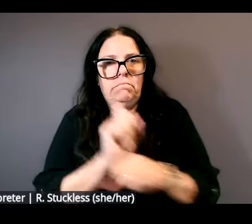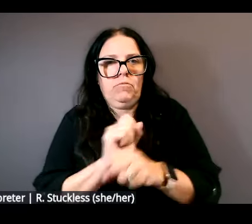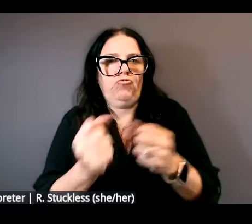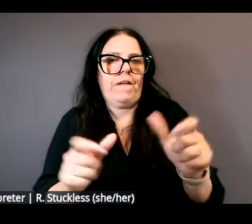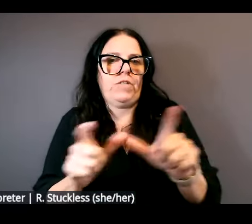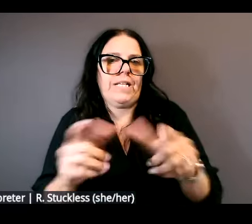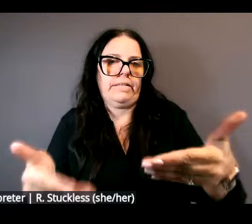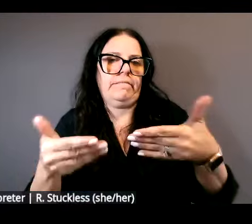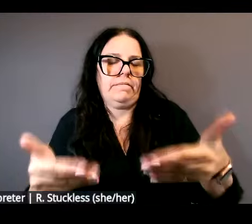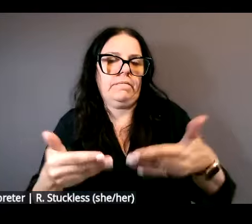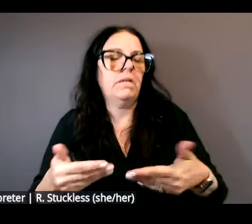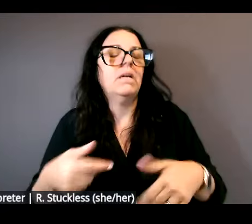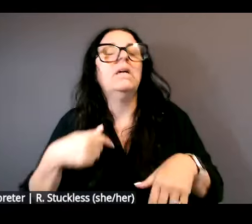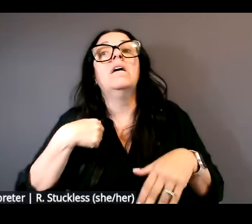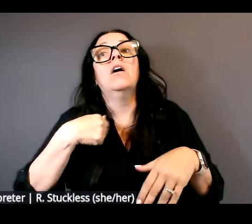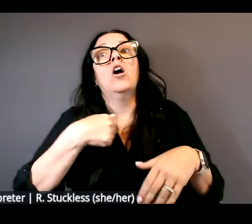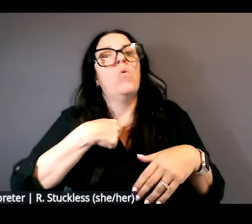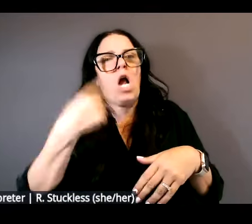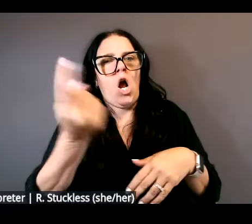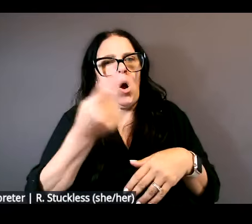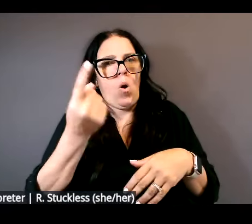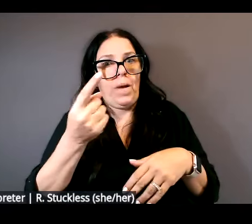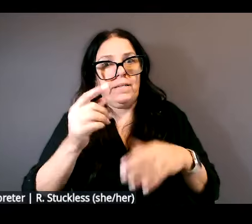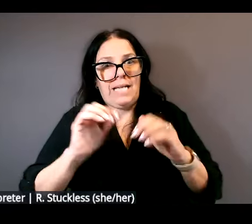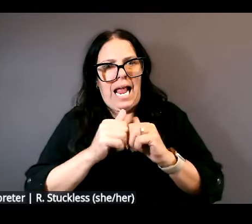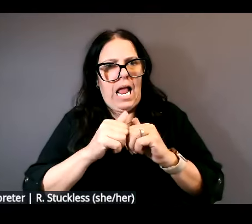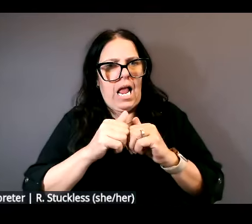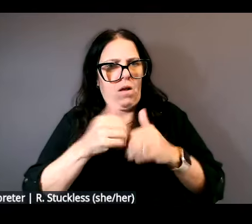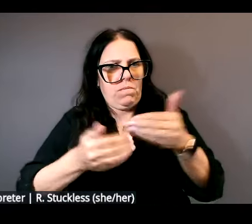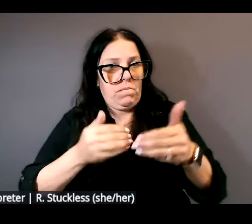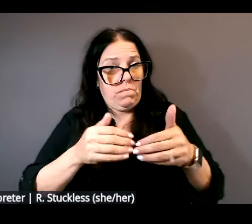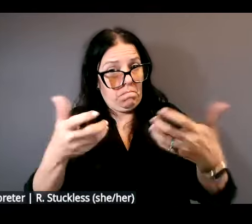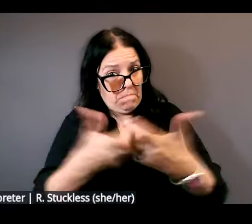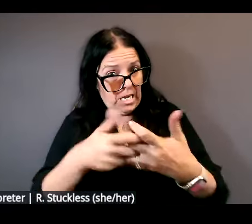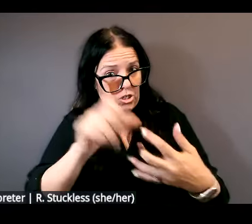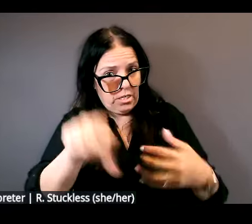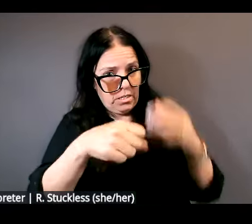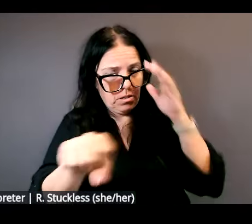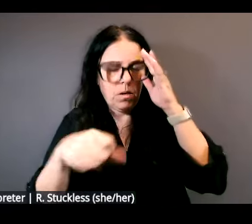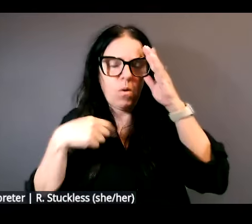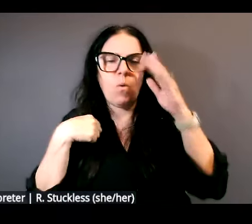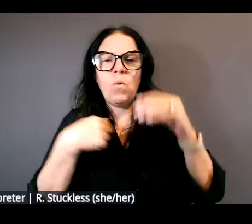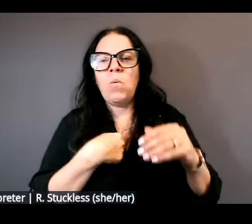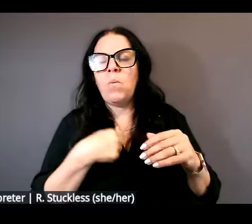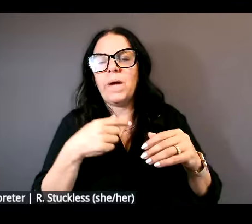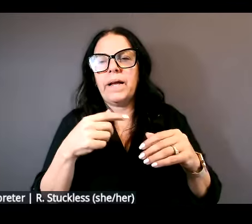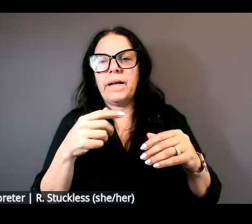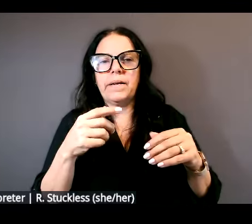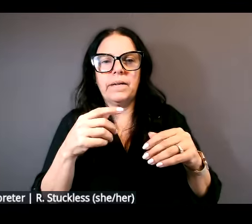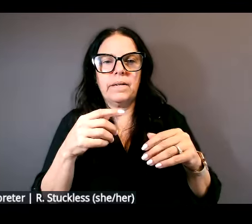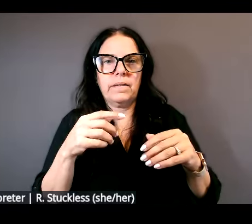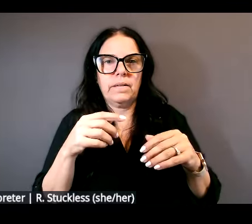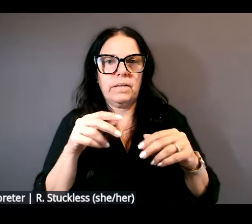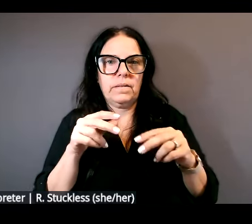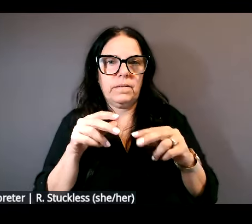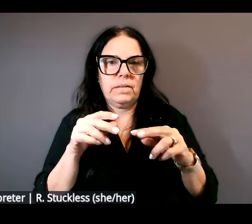to determine a match, we resolve things in light of the individual.